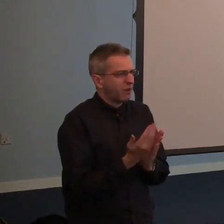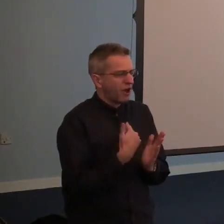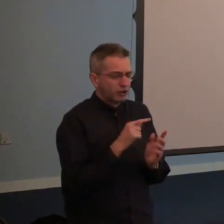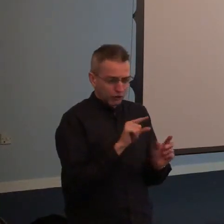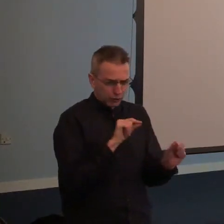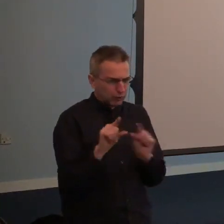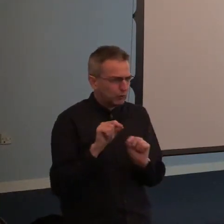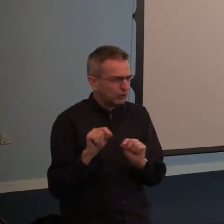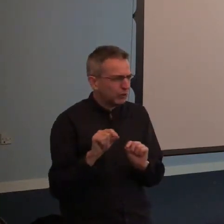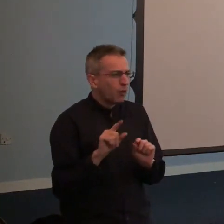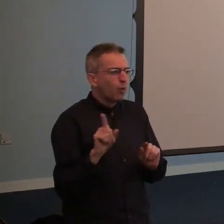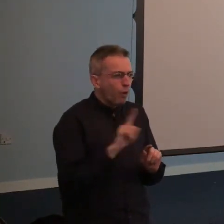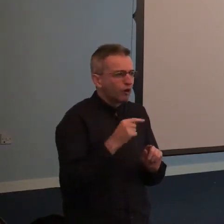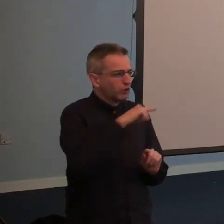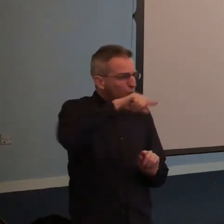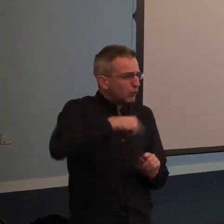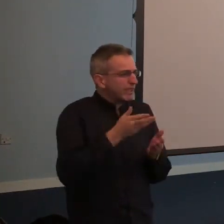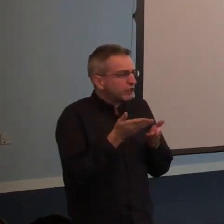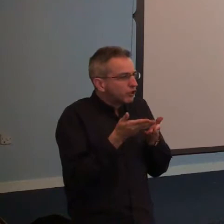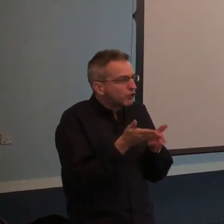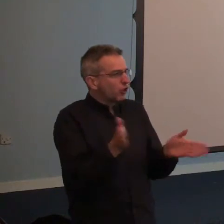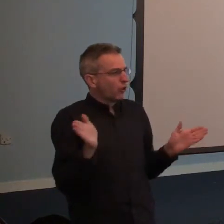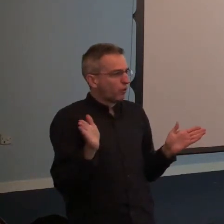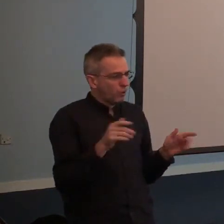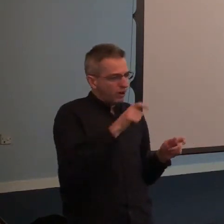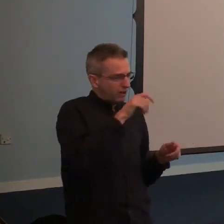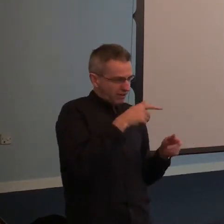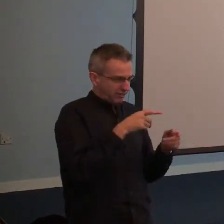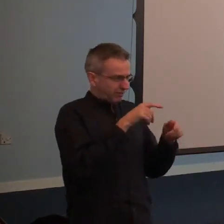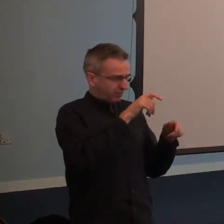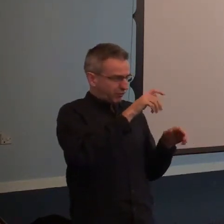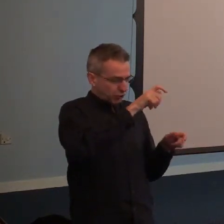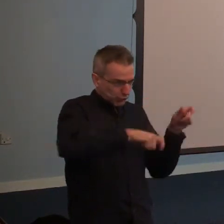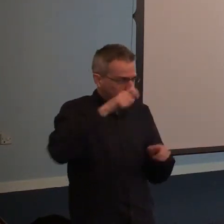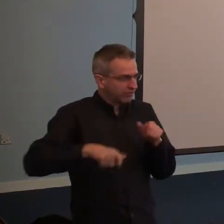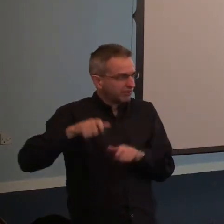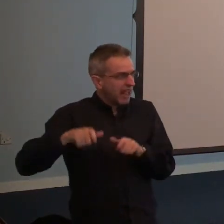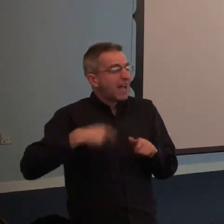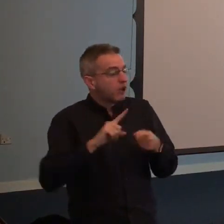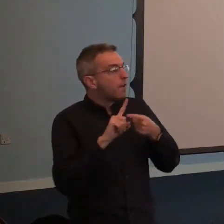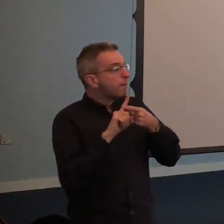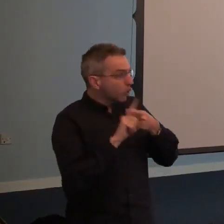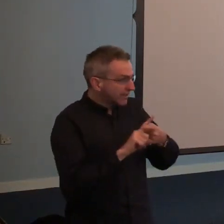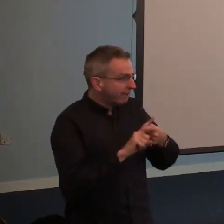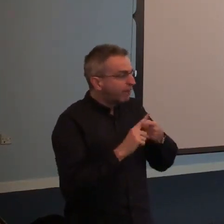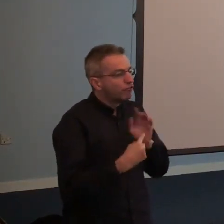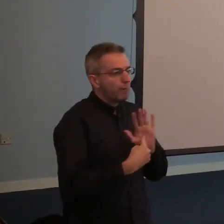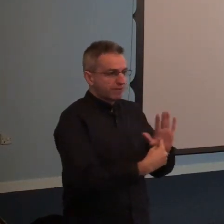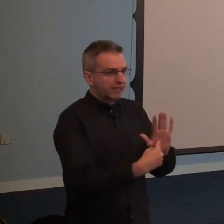So this really is the fun part. For us, we had to decide what we were going to share with the group, what we were going to show them in these group discussions. So we wanted